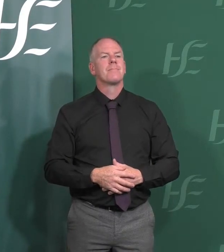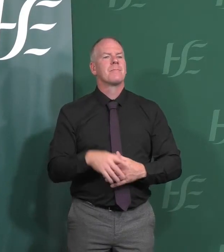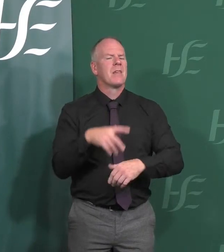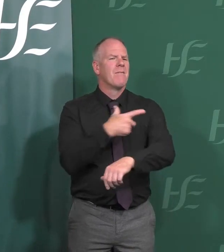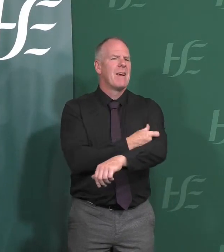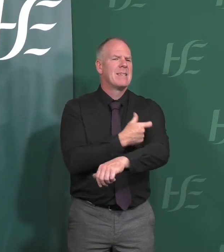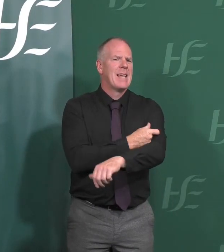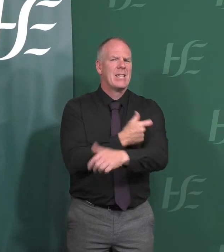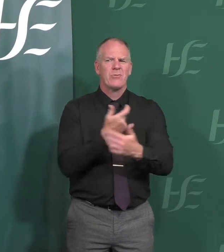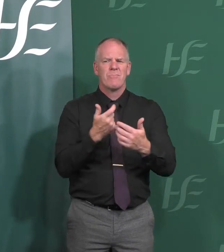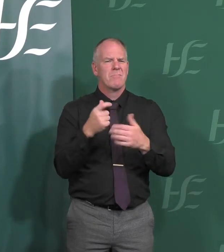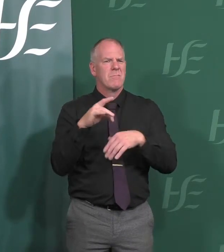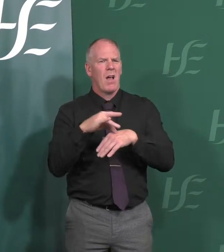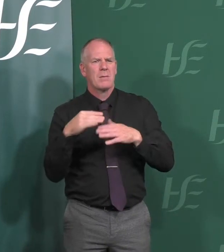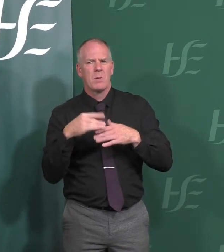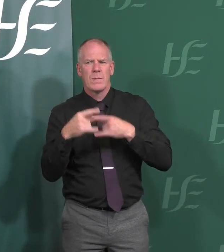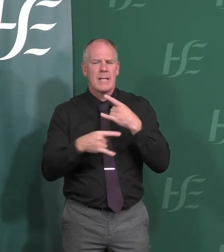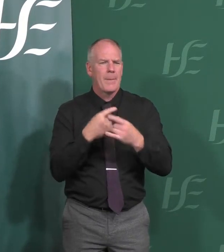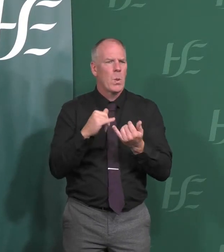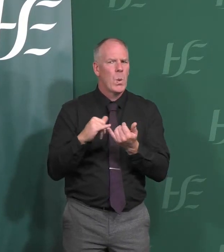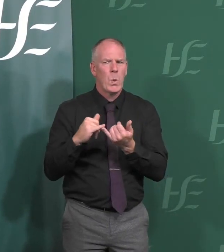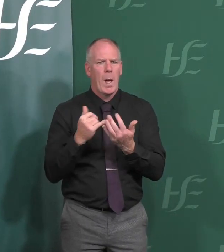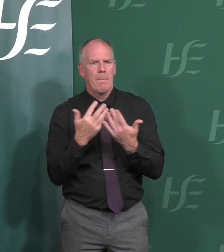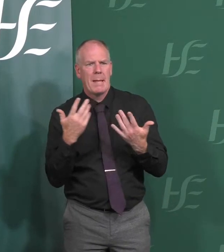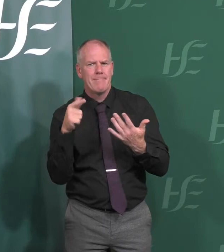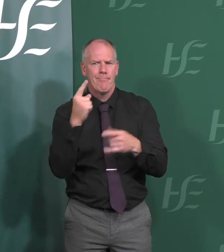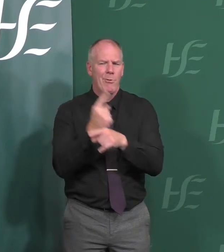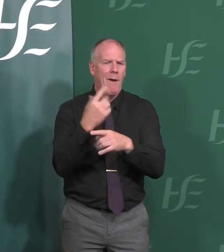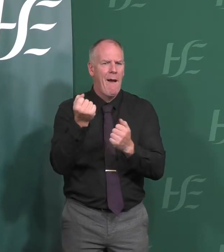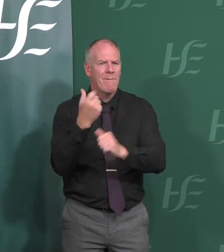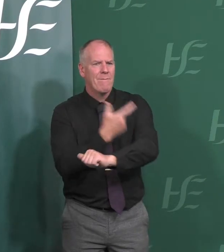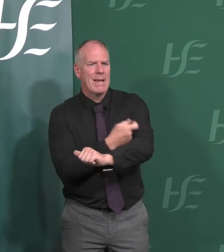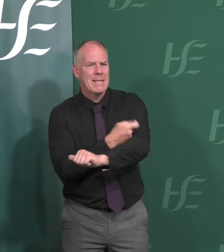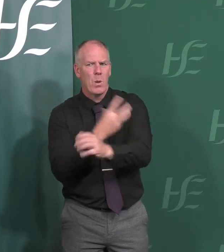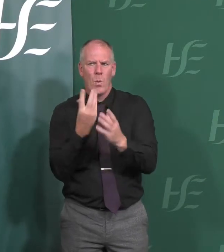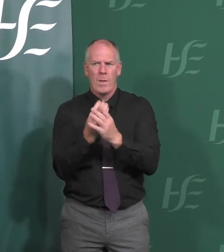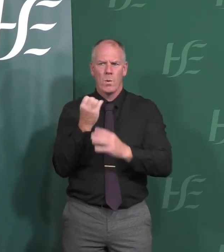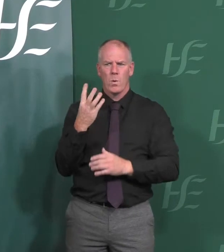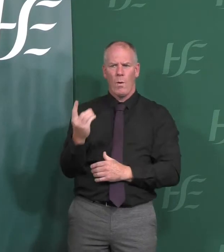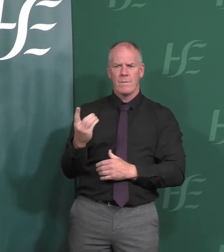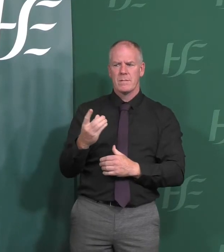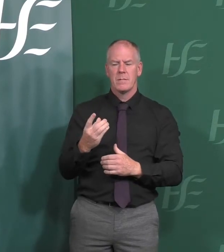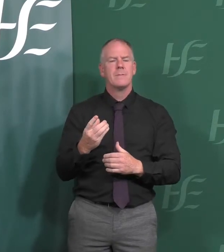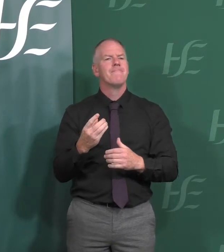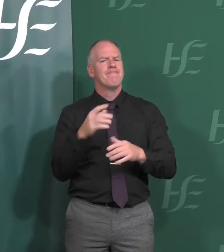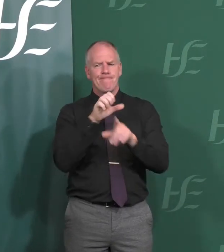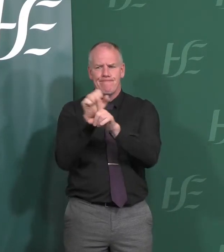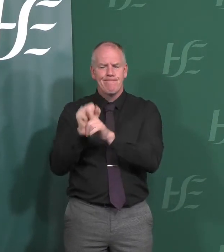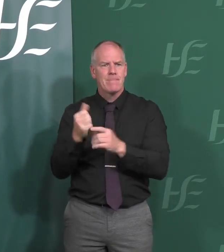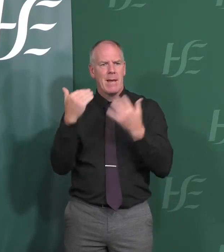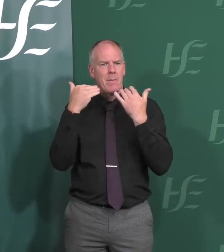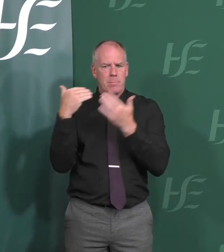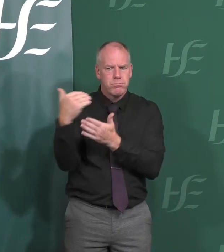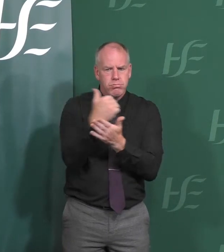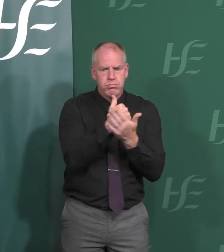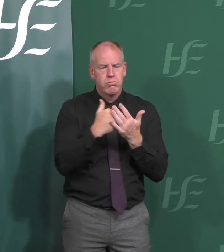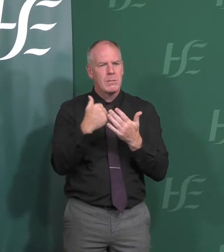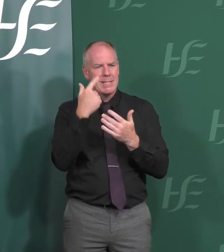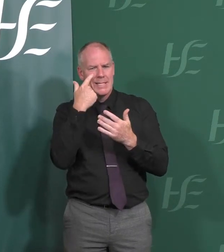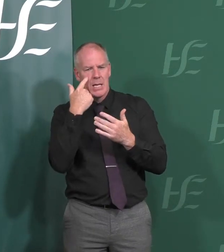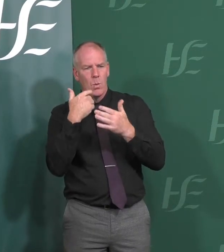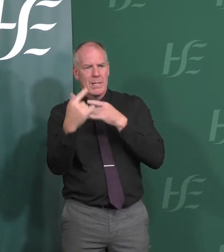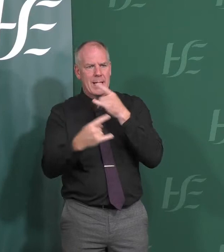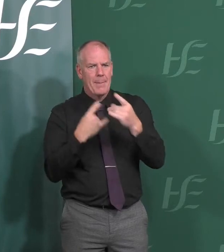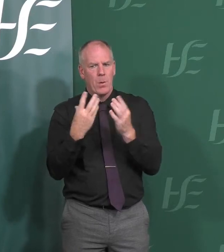vaccination status. I mentioned last week that we were capturing manually some data to give us a greater insight into